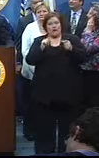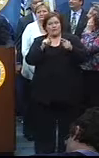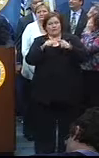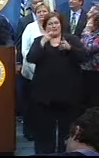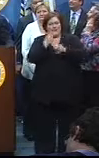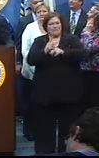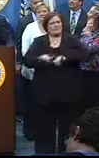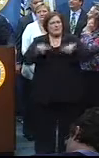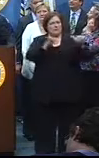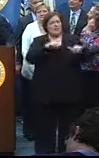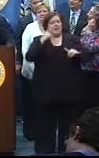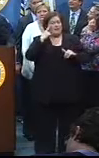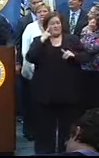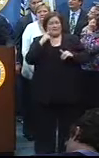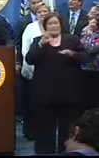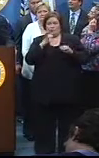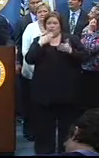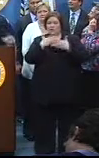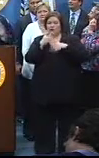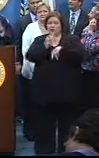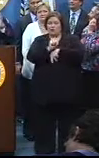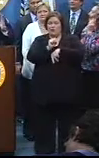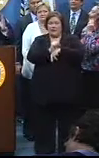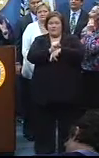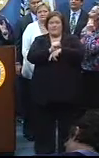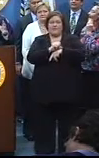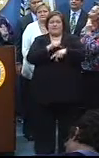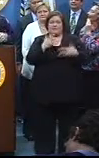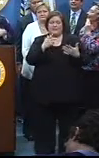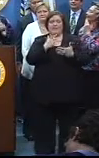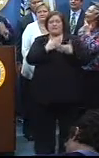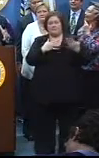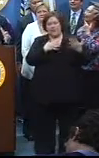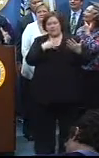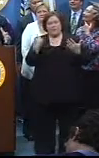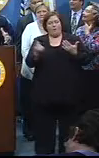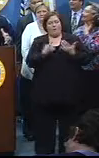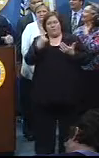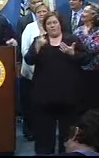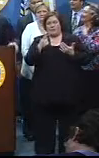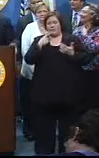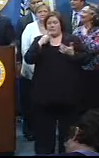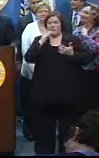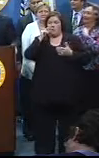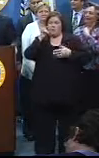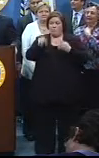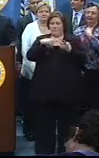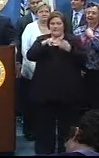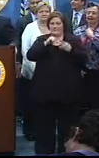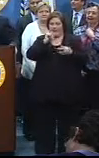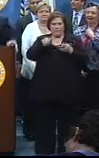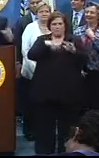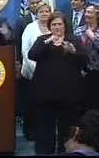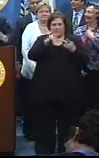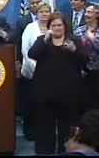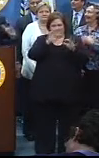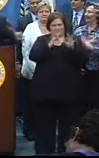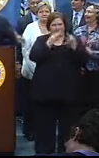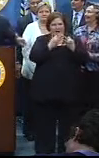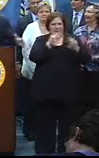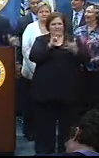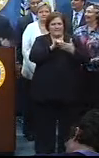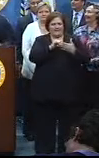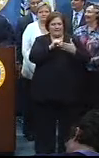I think they did a fairly, you know, good job this year. There are always going to be some complaints. You know, when you say Mardi Gras was perfect, you know, it wasn't perfect for the family. They got